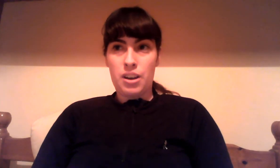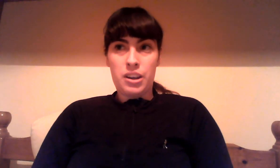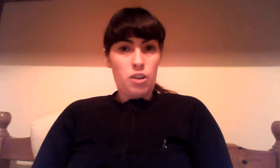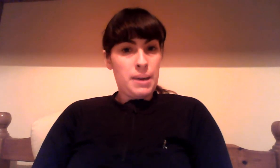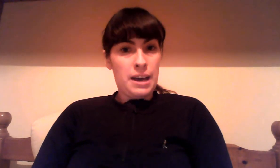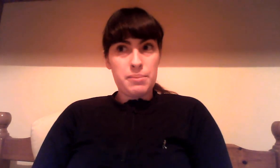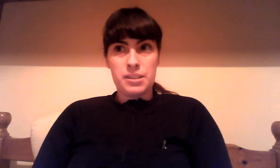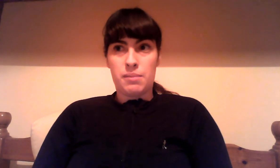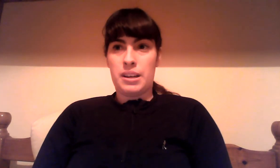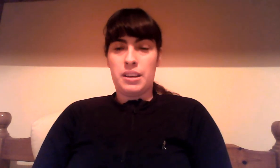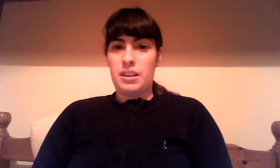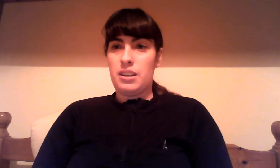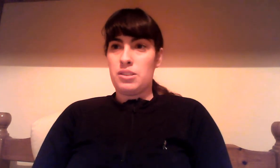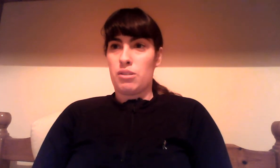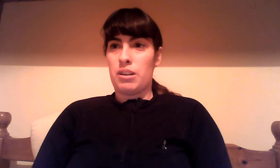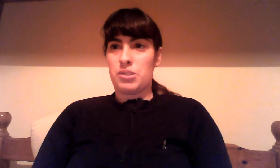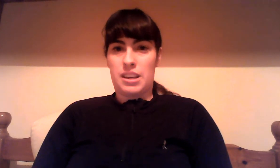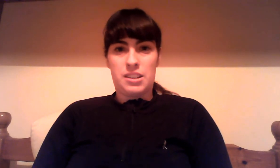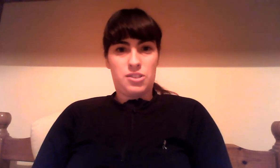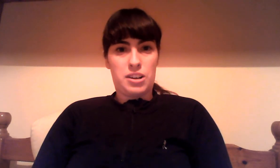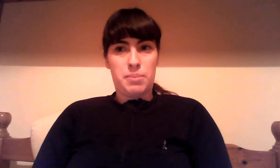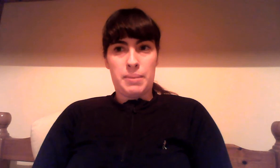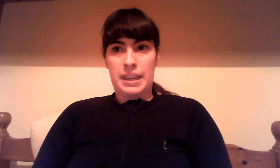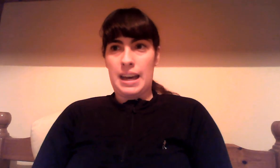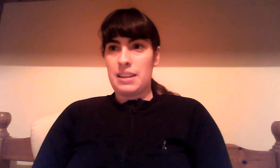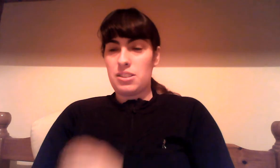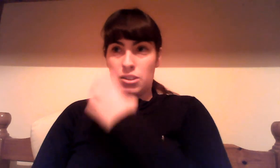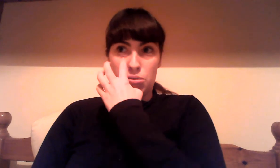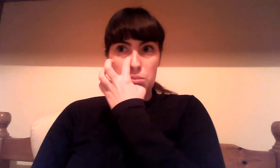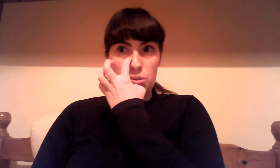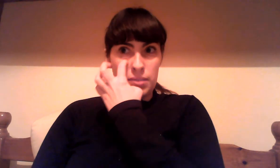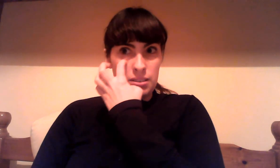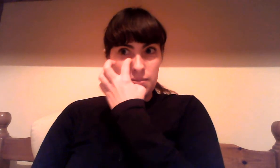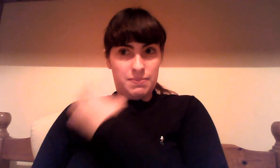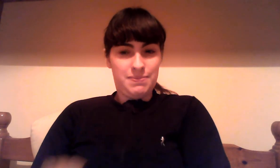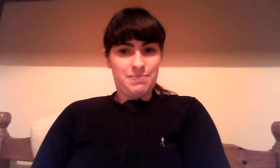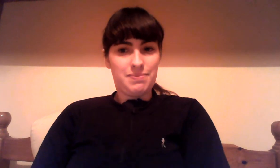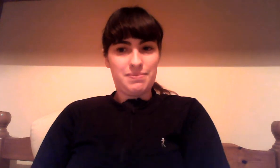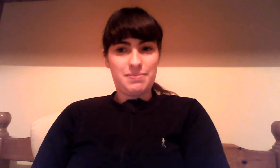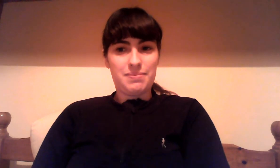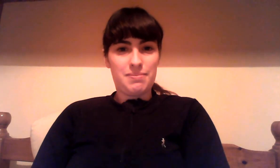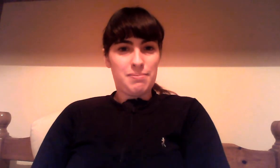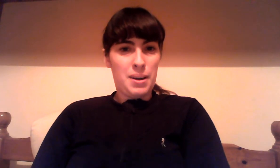I hope it helps in some way. Sorry, I was just getting distracted by my cat, who was moving. Bye.